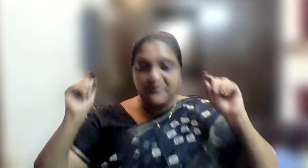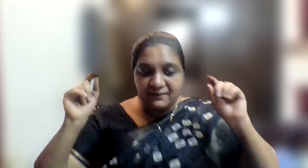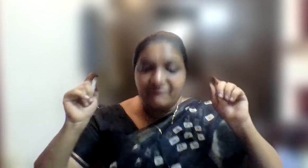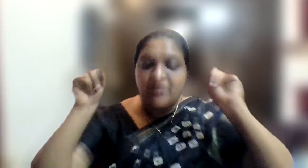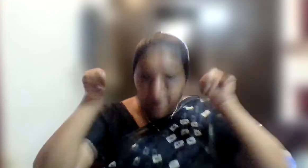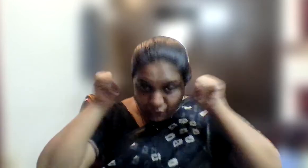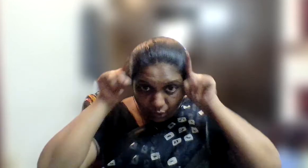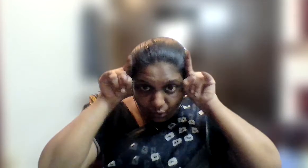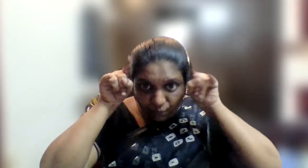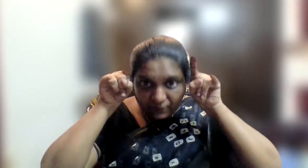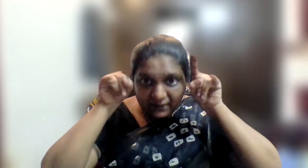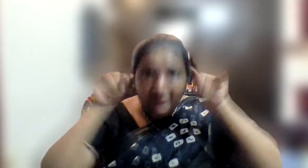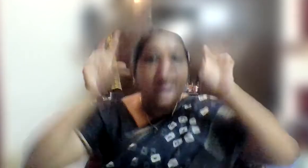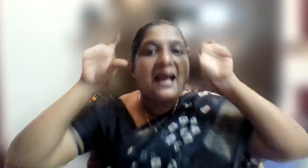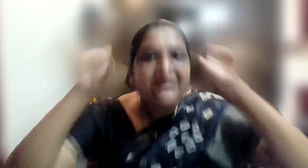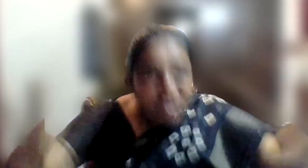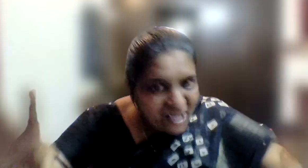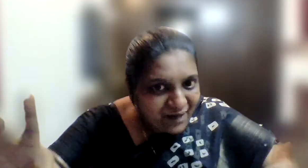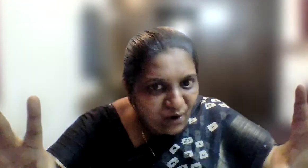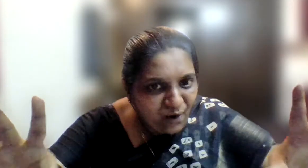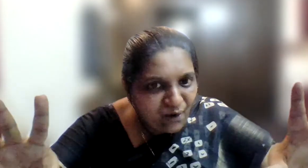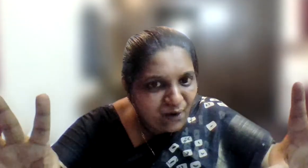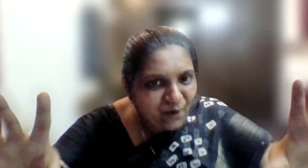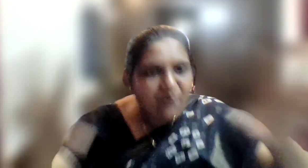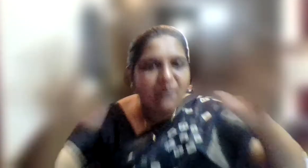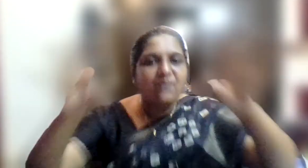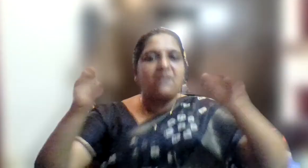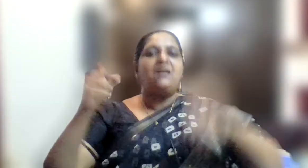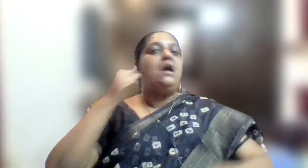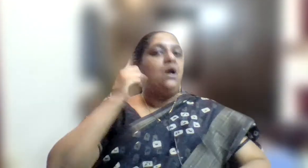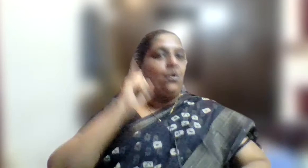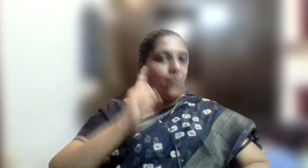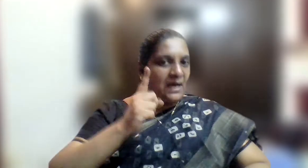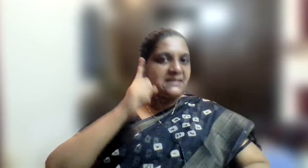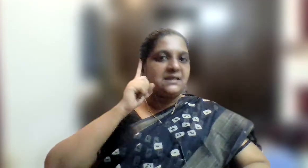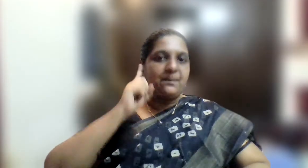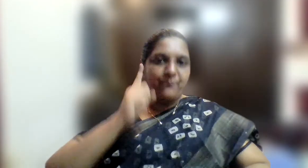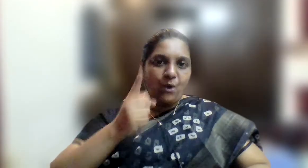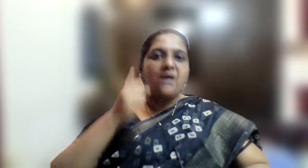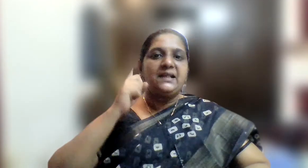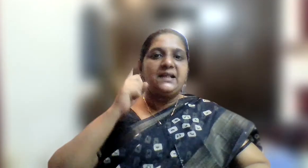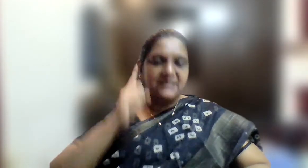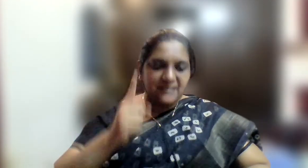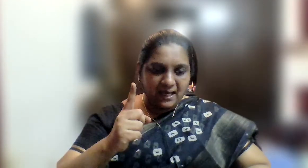lived a donkey and jackal. Once upon a